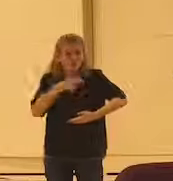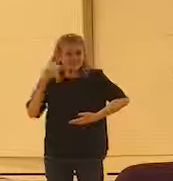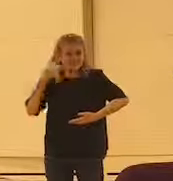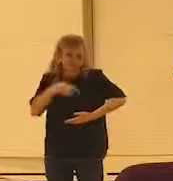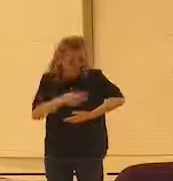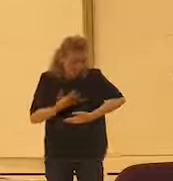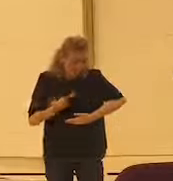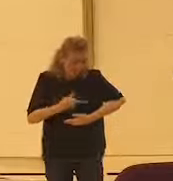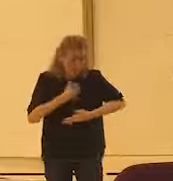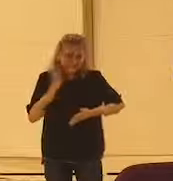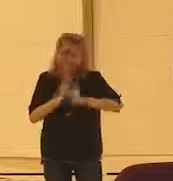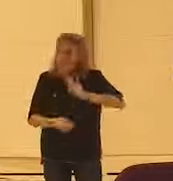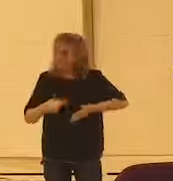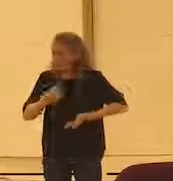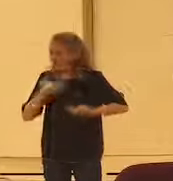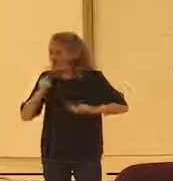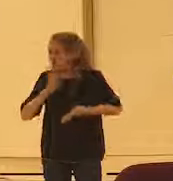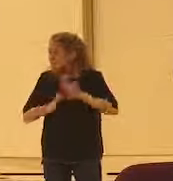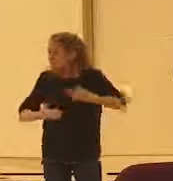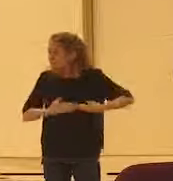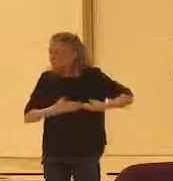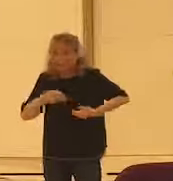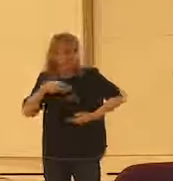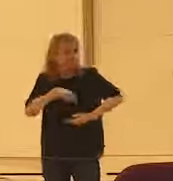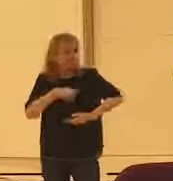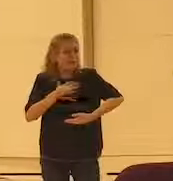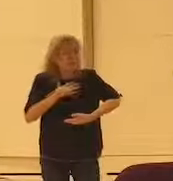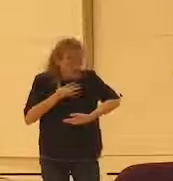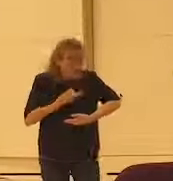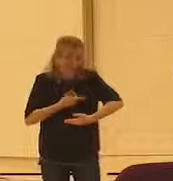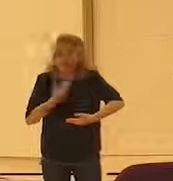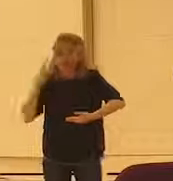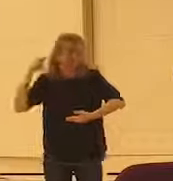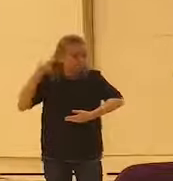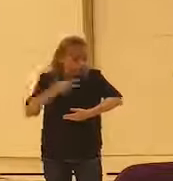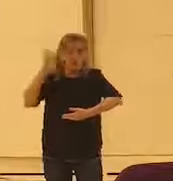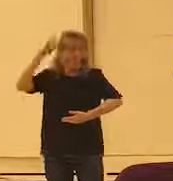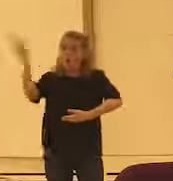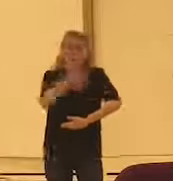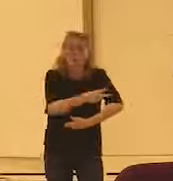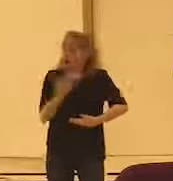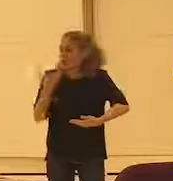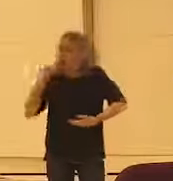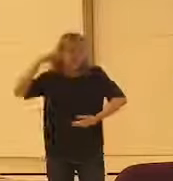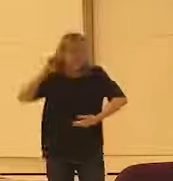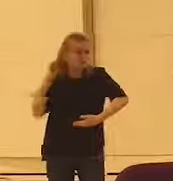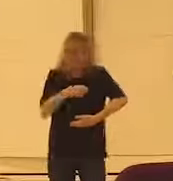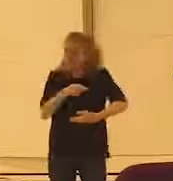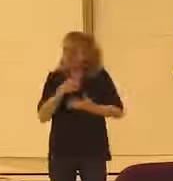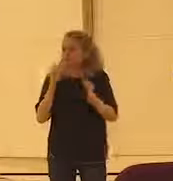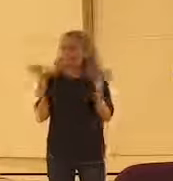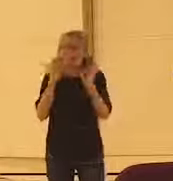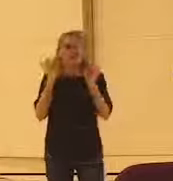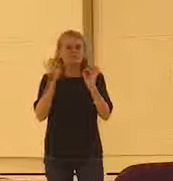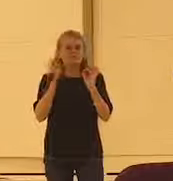oh, because they've been told, sorry, it's damaged in some way. And then the parents go, oh, I've got a damaged baby. So they